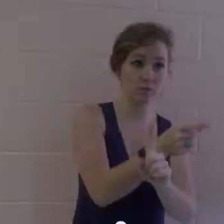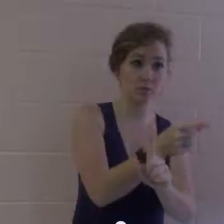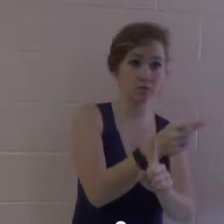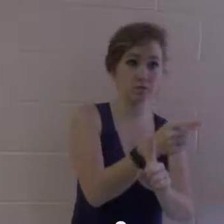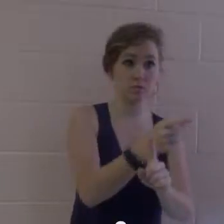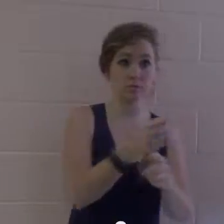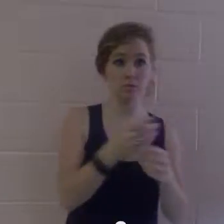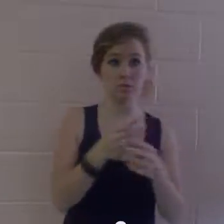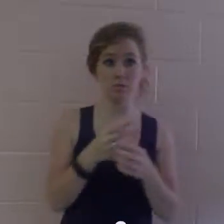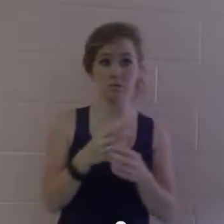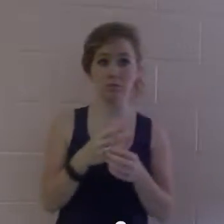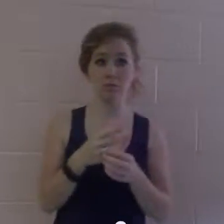distracts the buffalo.